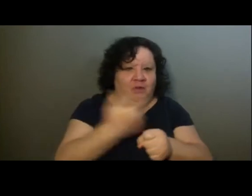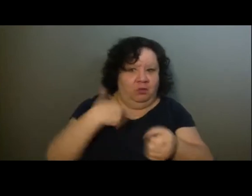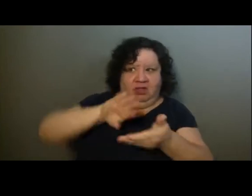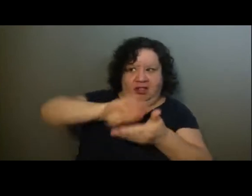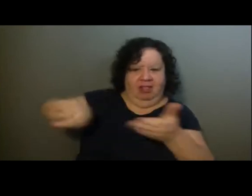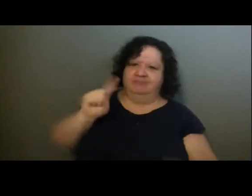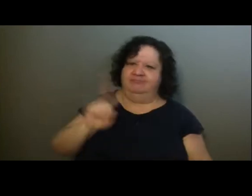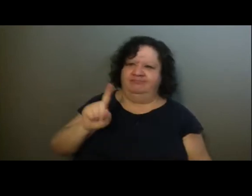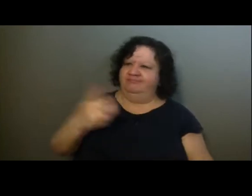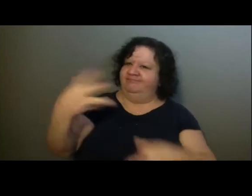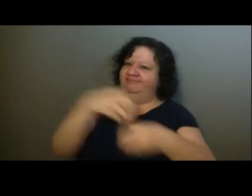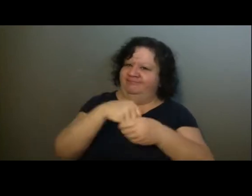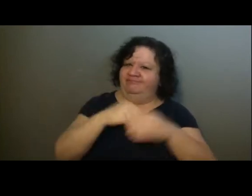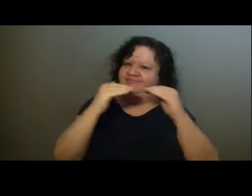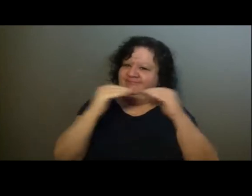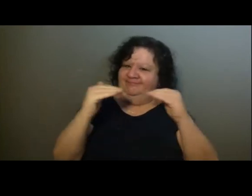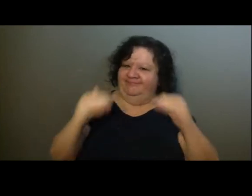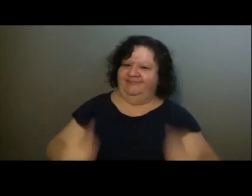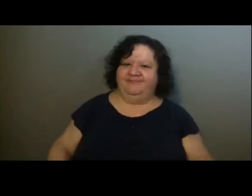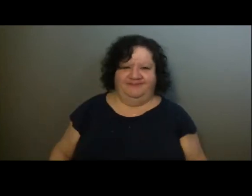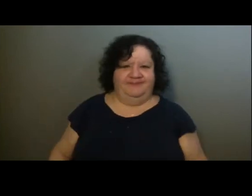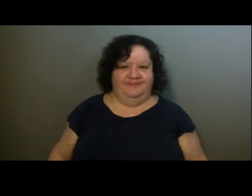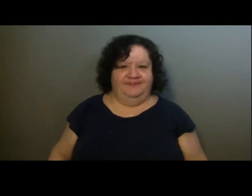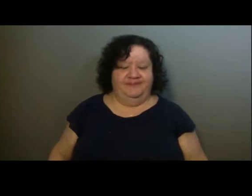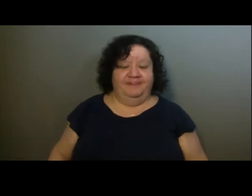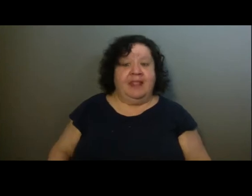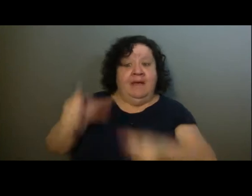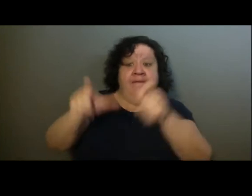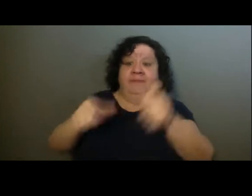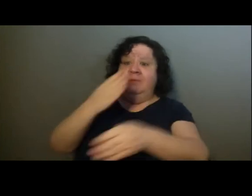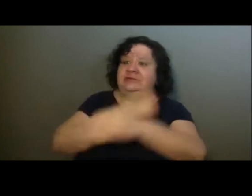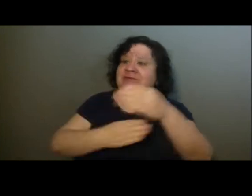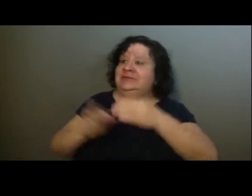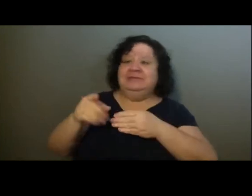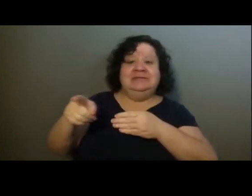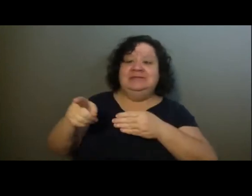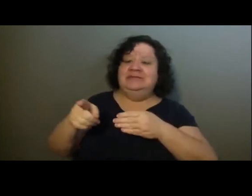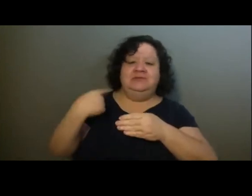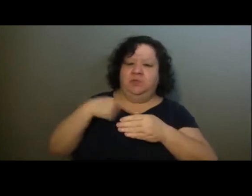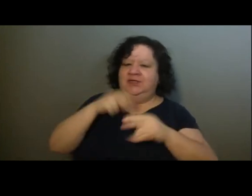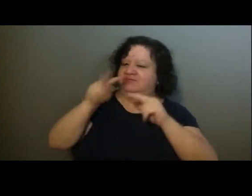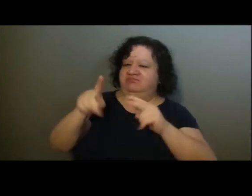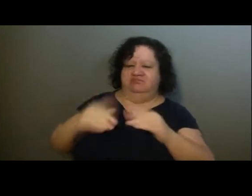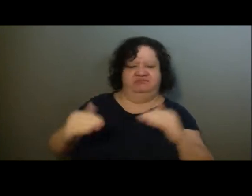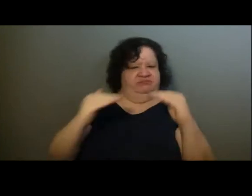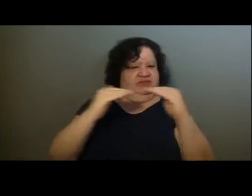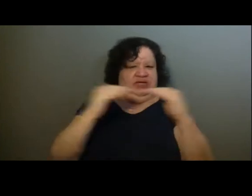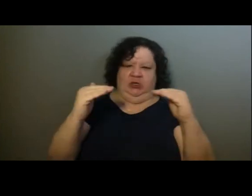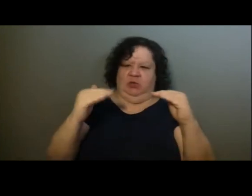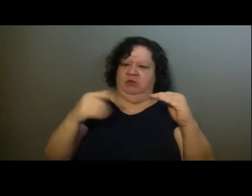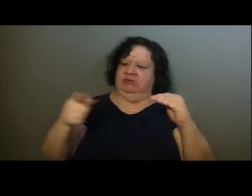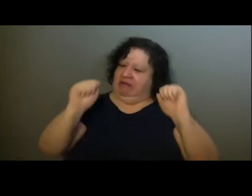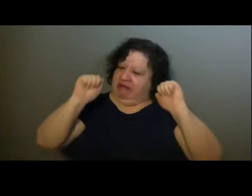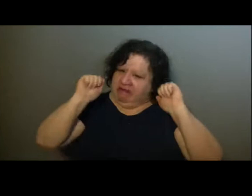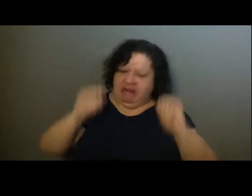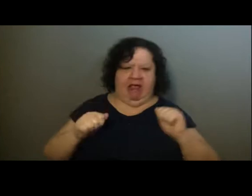as equal contributors to the DRR planning and programming at all levels. In fact, All of the technical